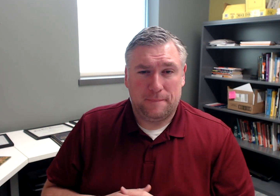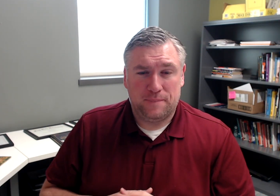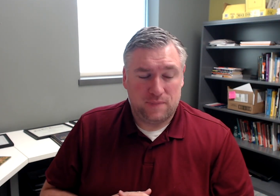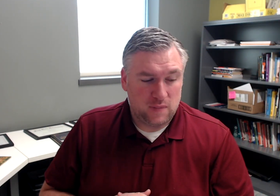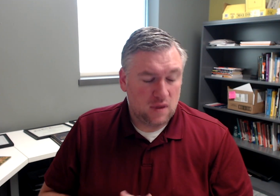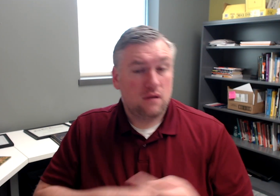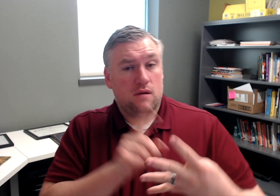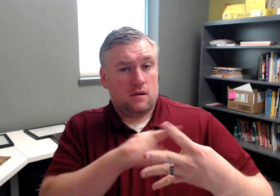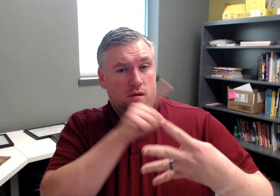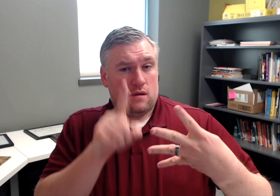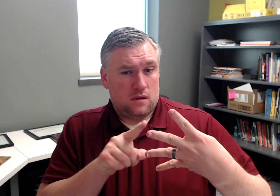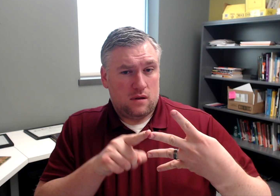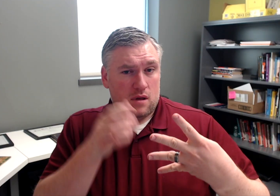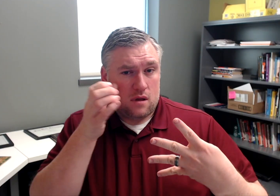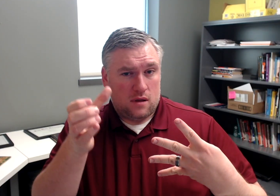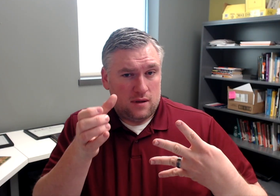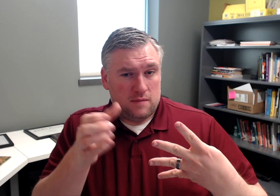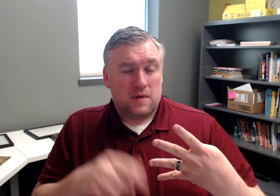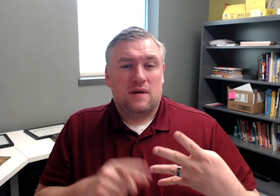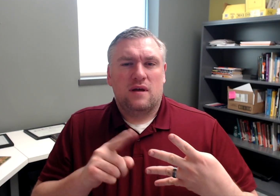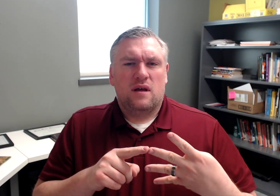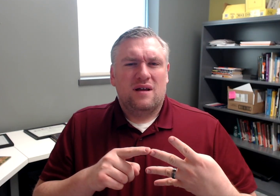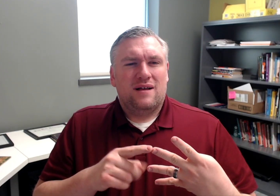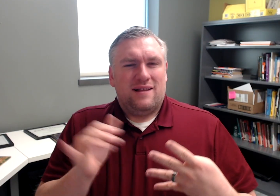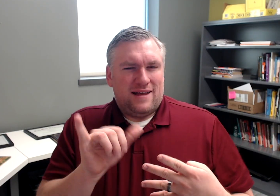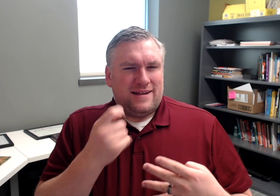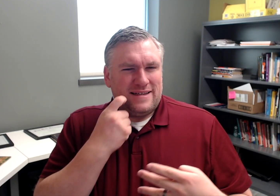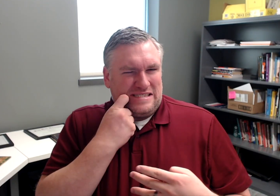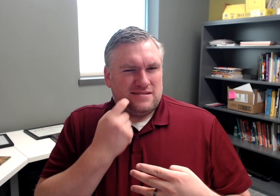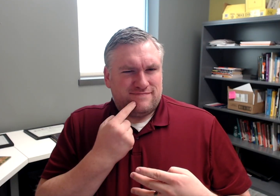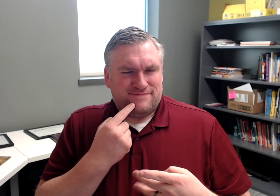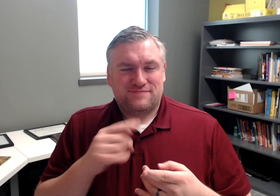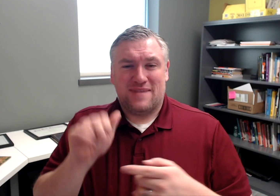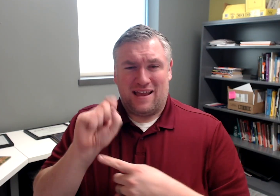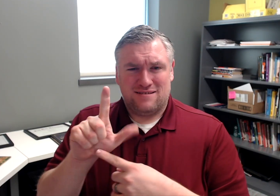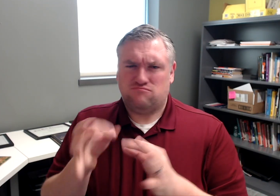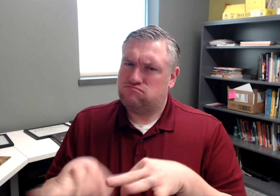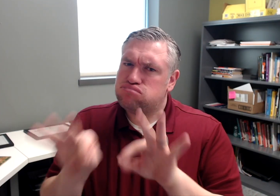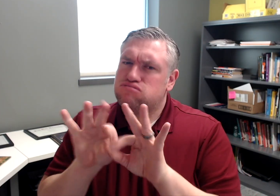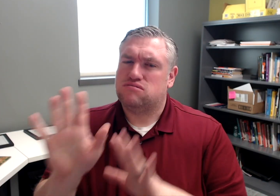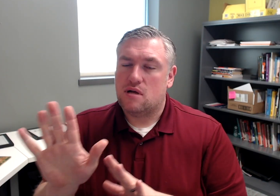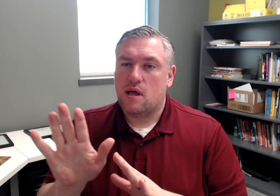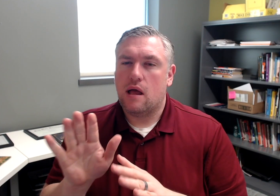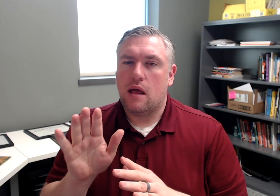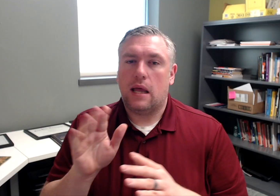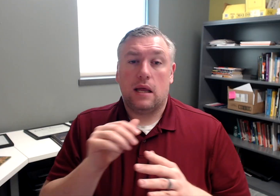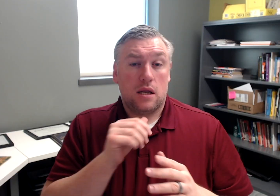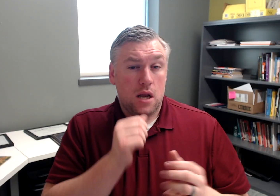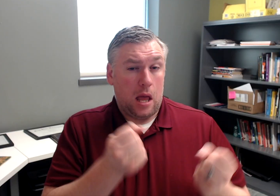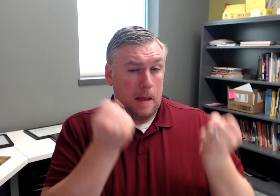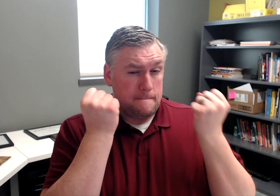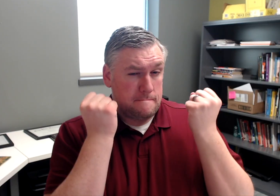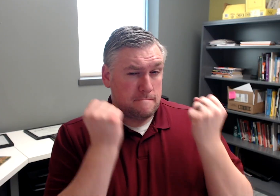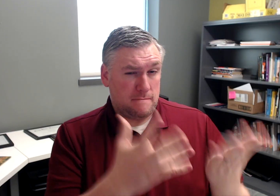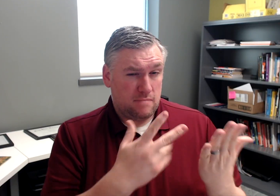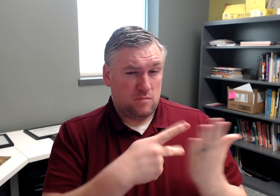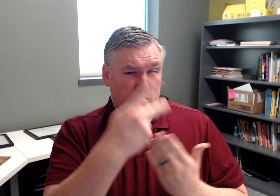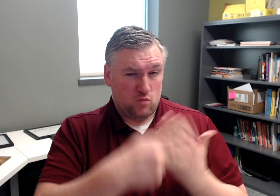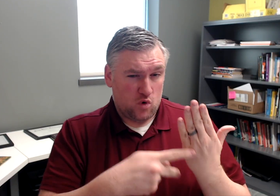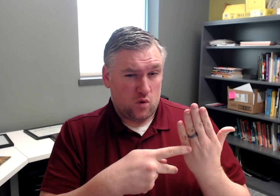ask an ASL specialist for help in this area. Second concept is kind of like we just talked about. ASL is an important start. There's not